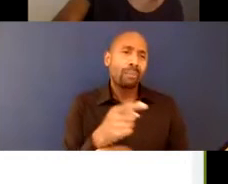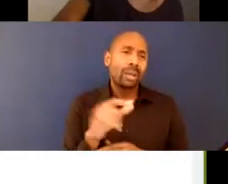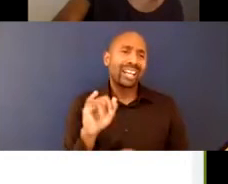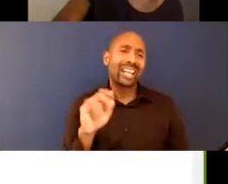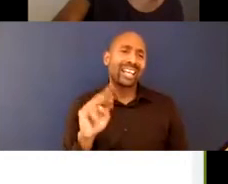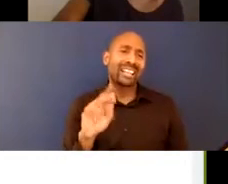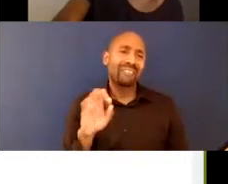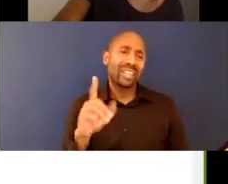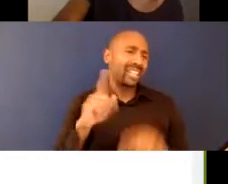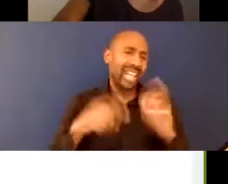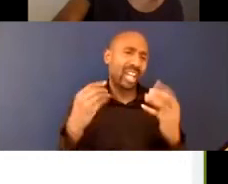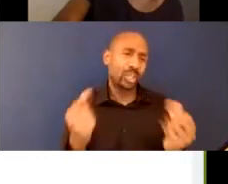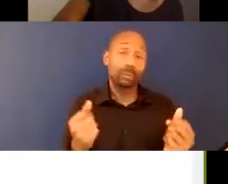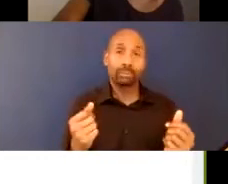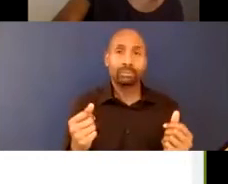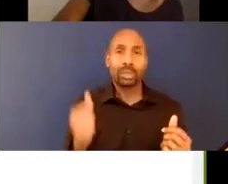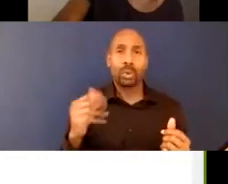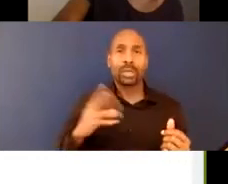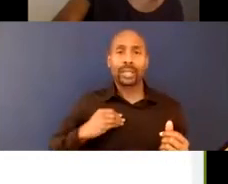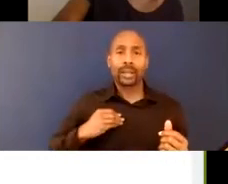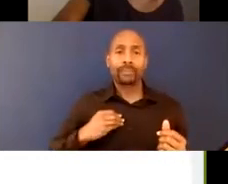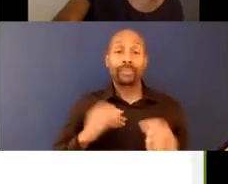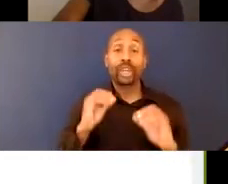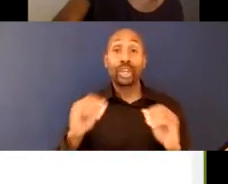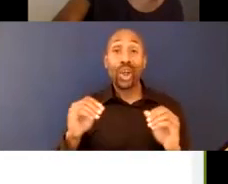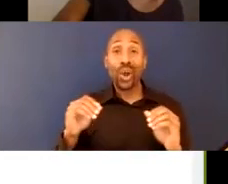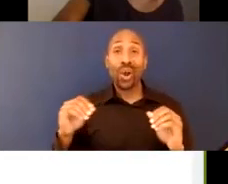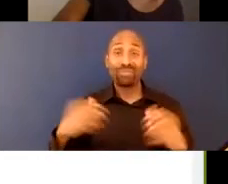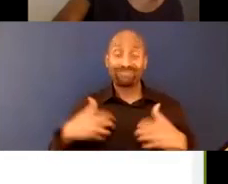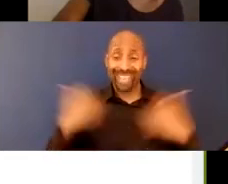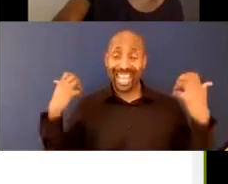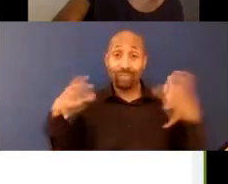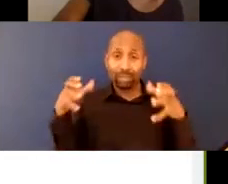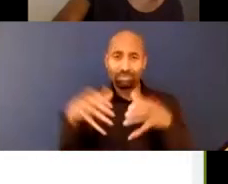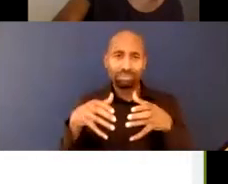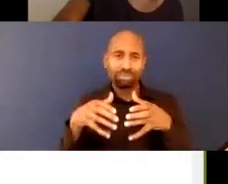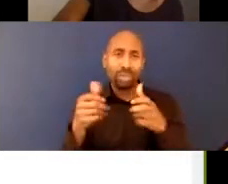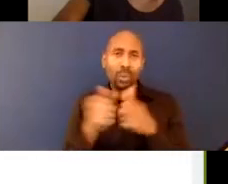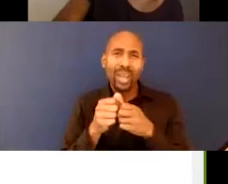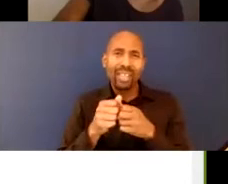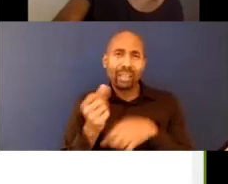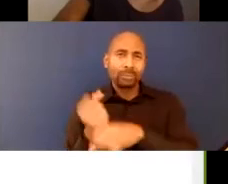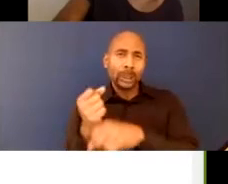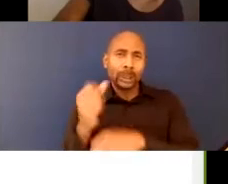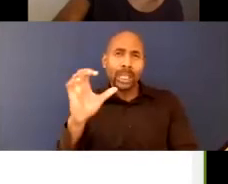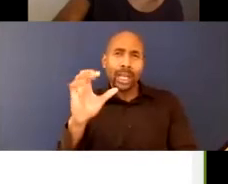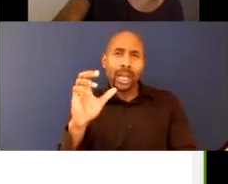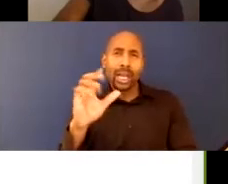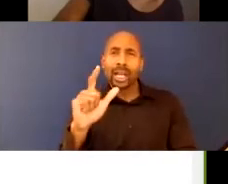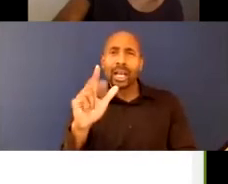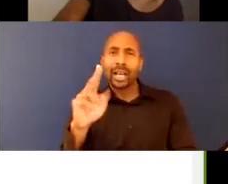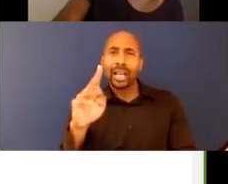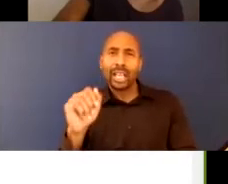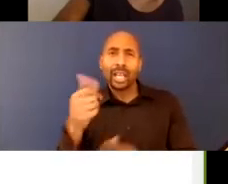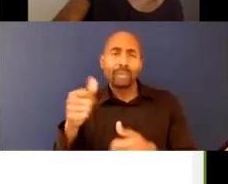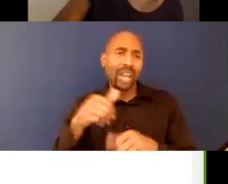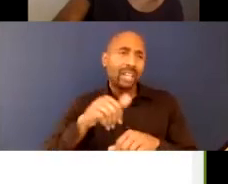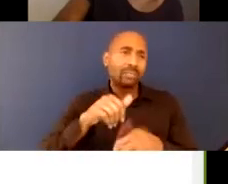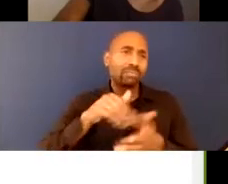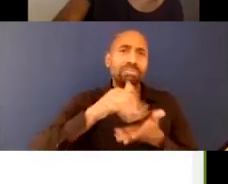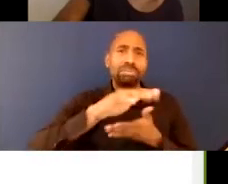angry mob with clubs and torches will try to run me out of town. Whatever you do, my roots are rigid, like